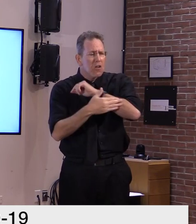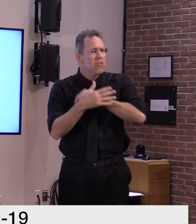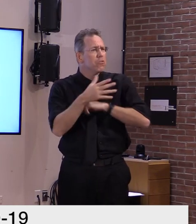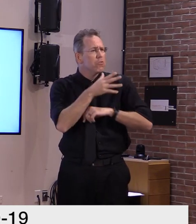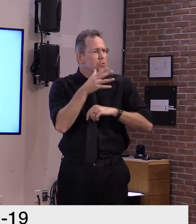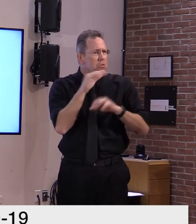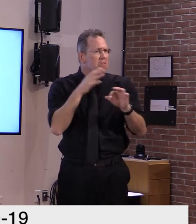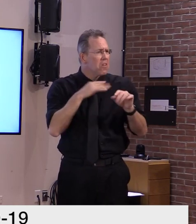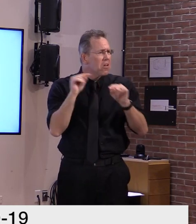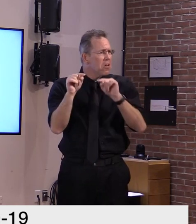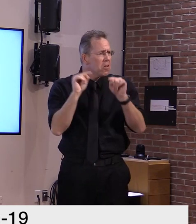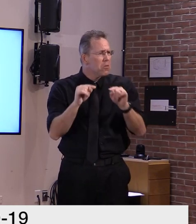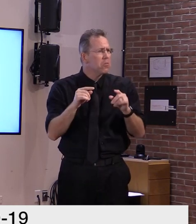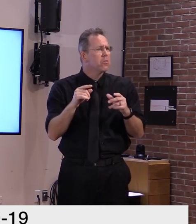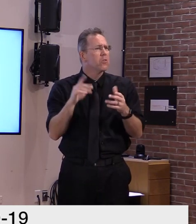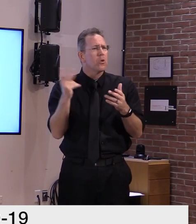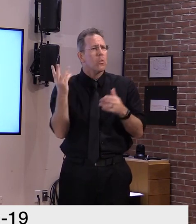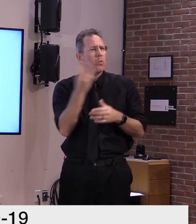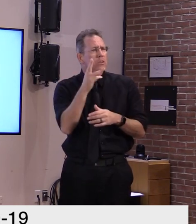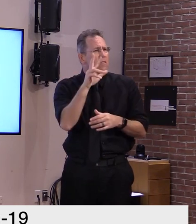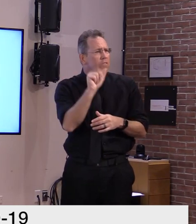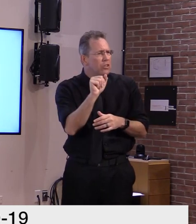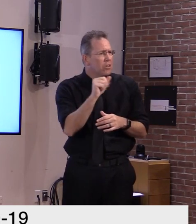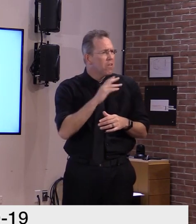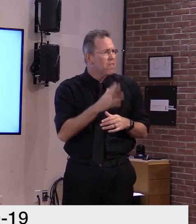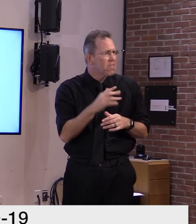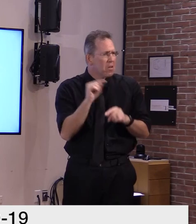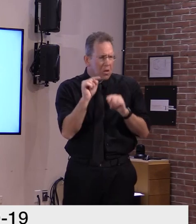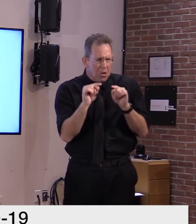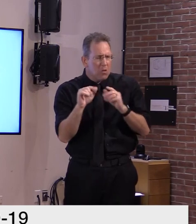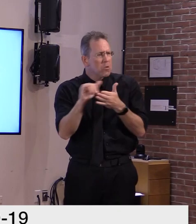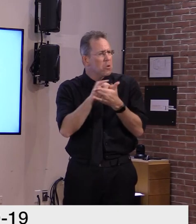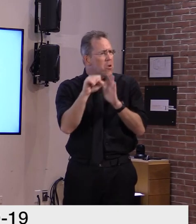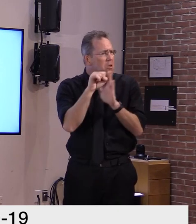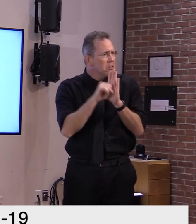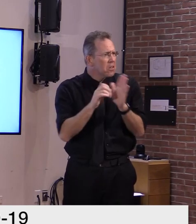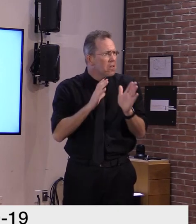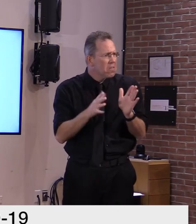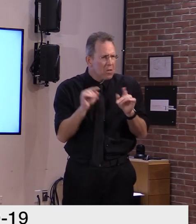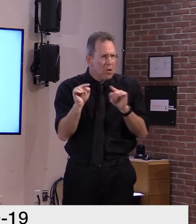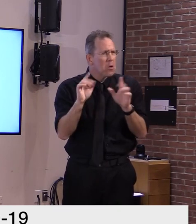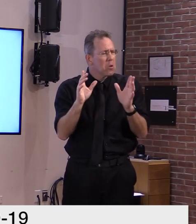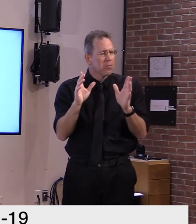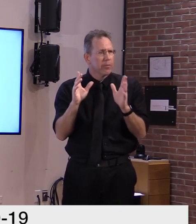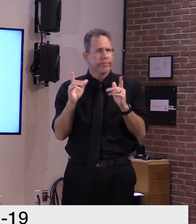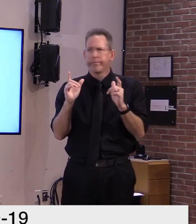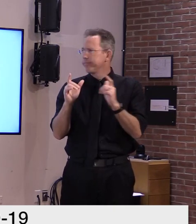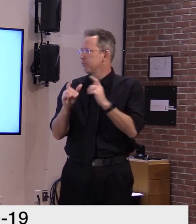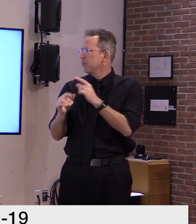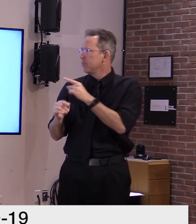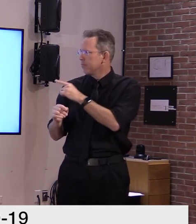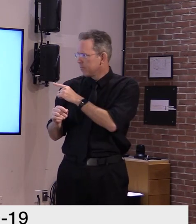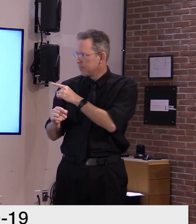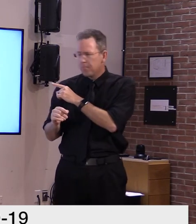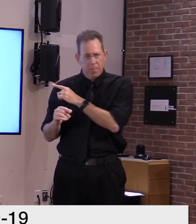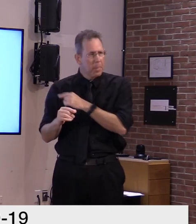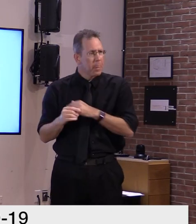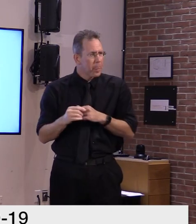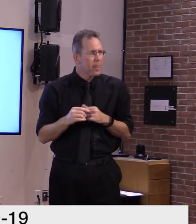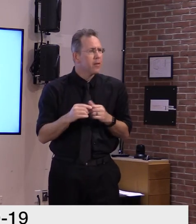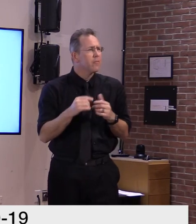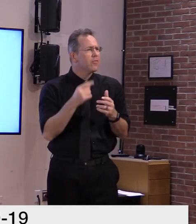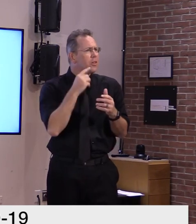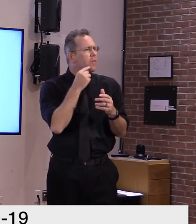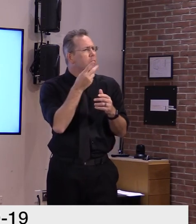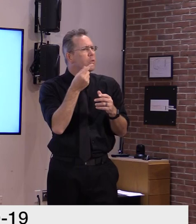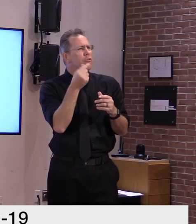in West Virginia and Virginia, in New York and Pennsylvania, that had a lot of green, and most of the cases were bunched up